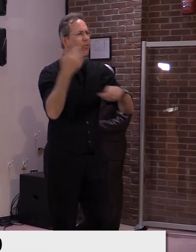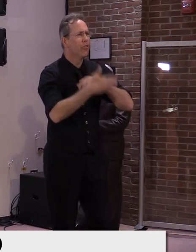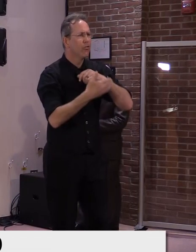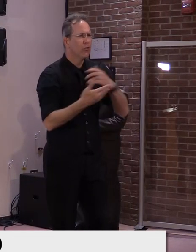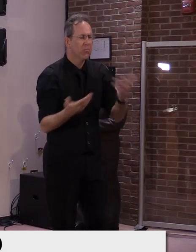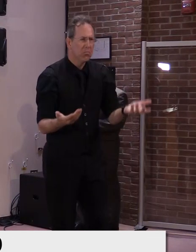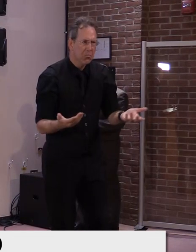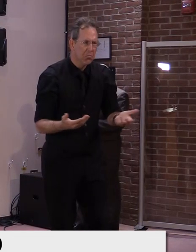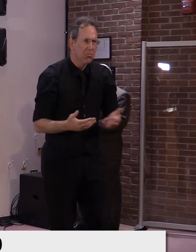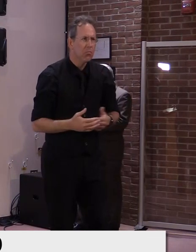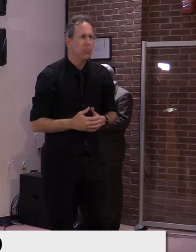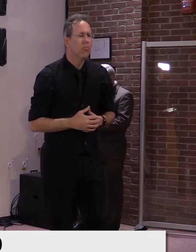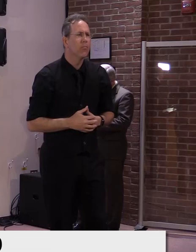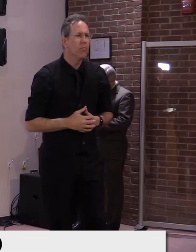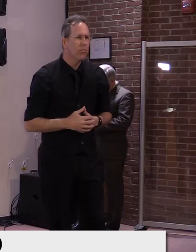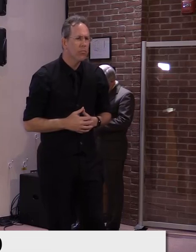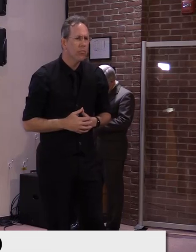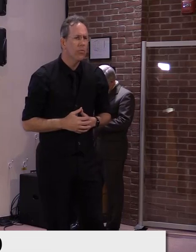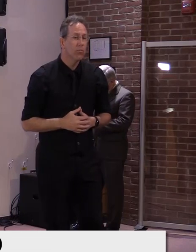some level of